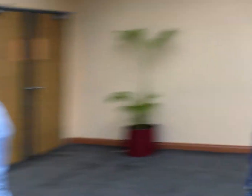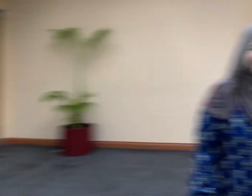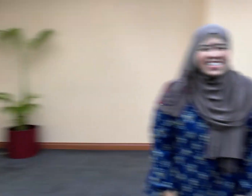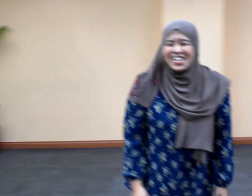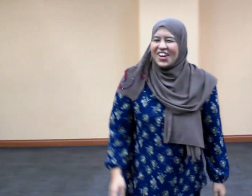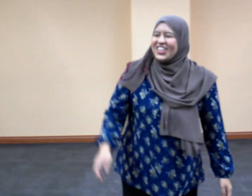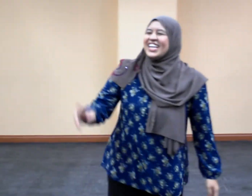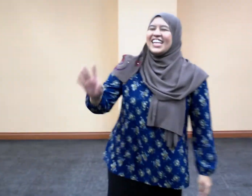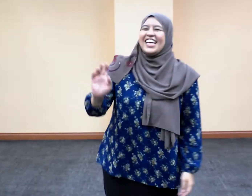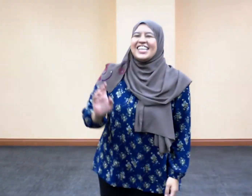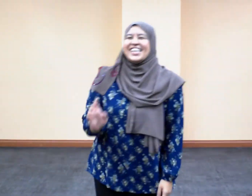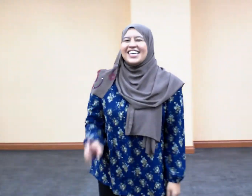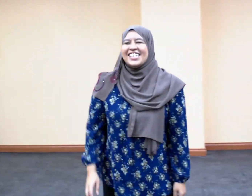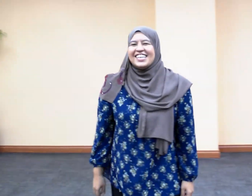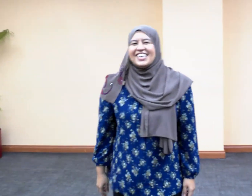Oh, not spanking the bottom